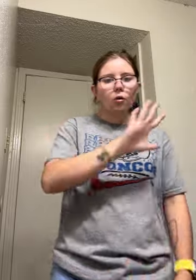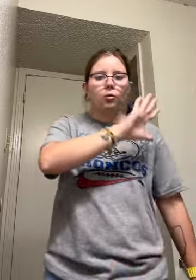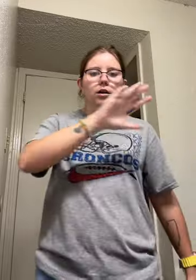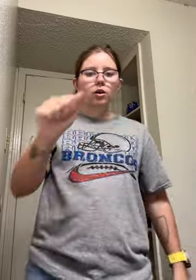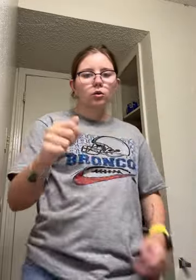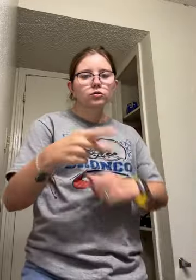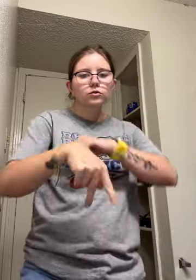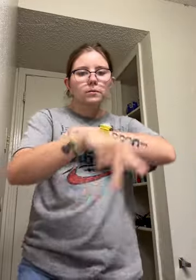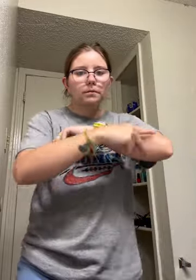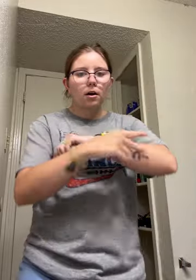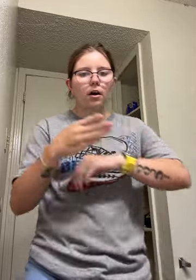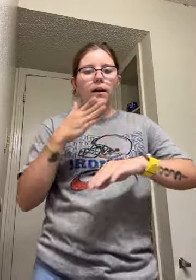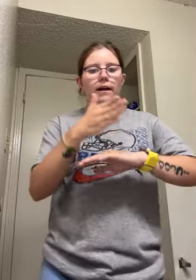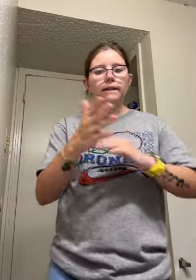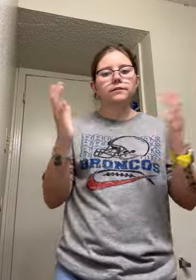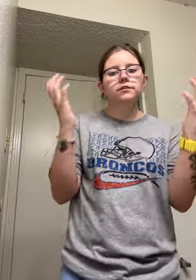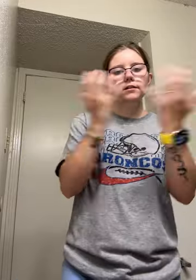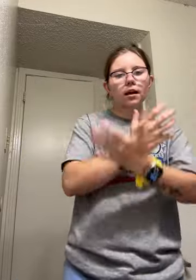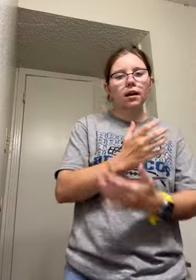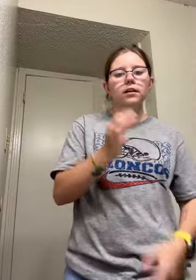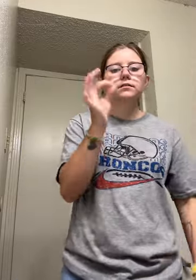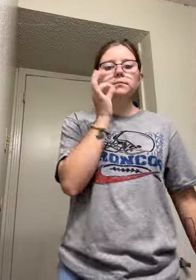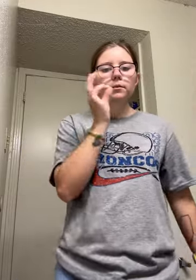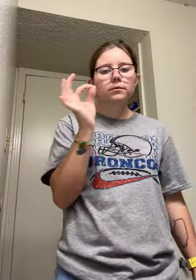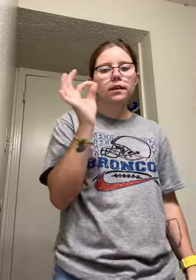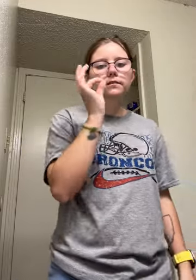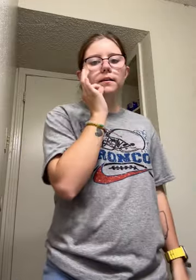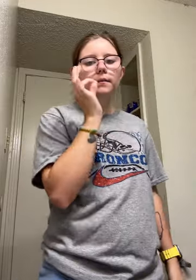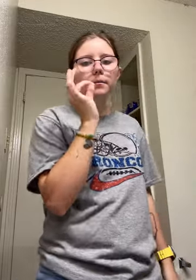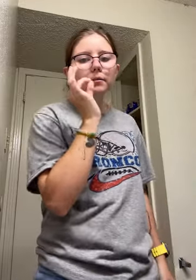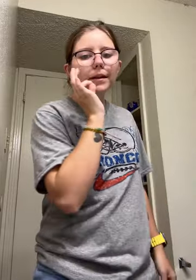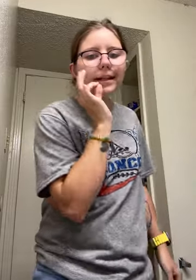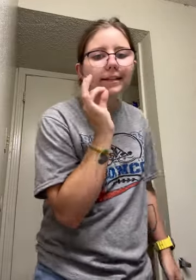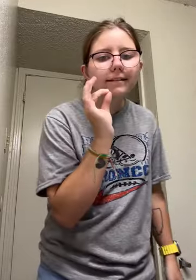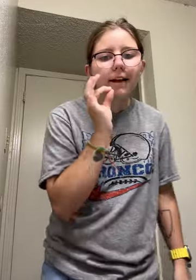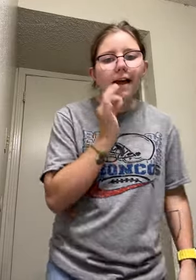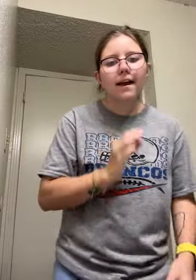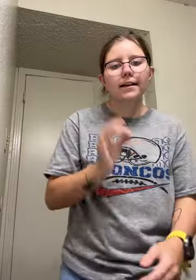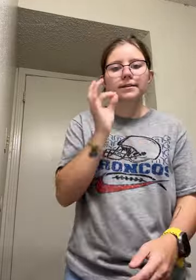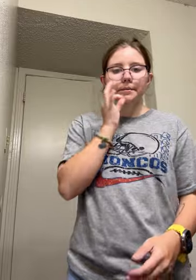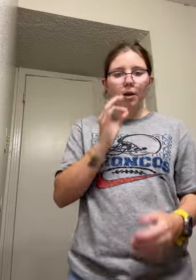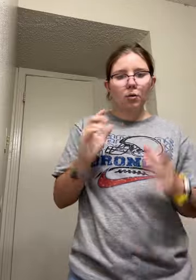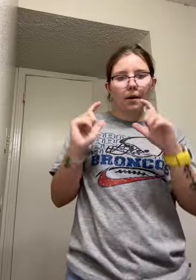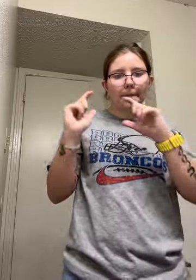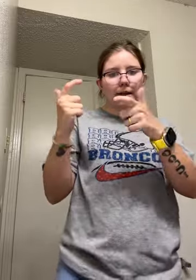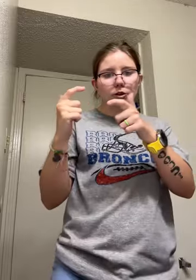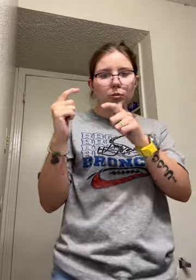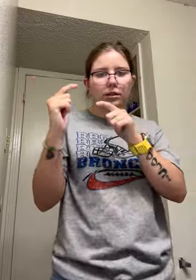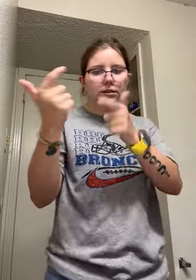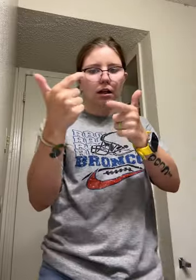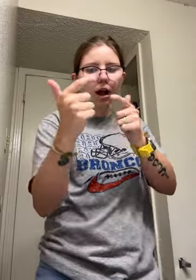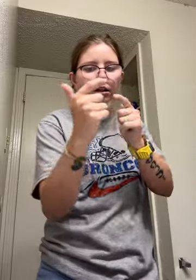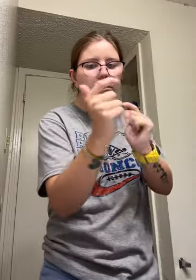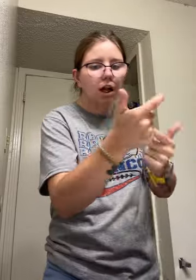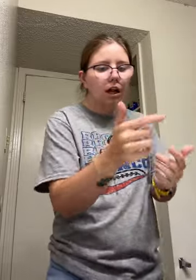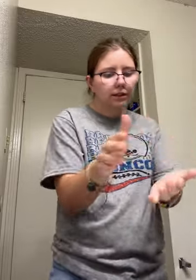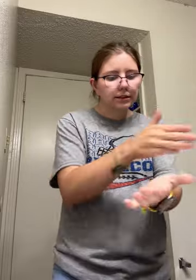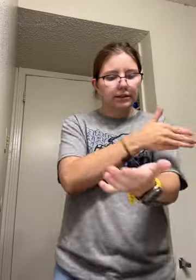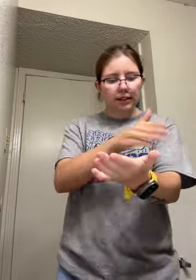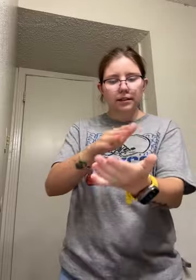We can go to talk at the door. Smoke that dumb weed. And as a marijuana girl, we can take our turn. Singing